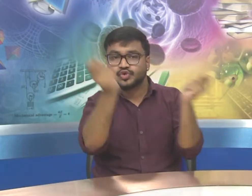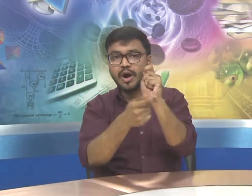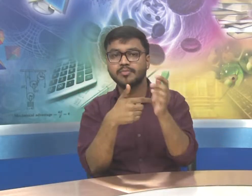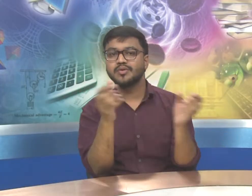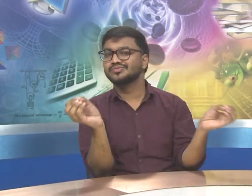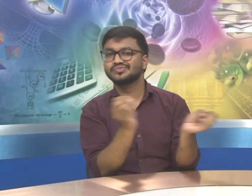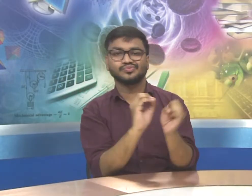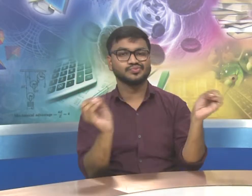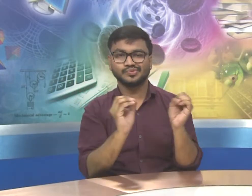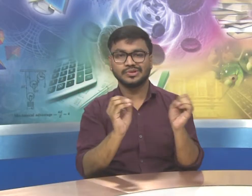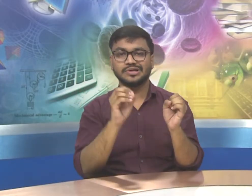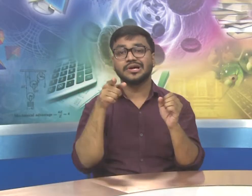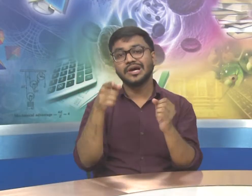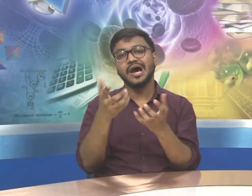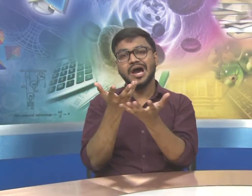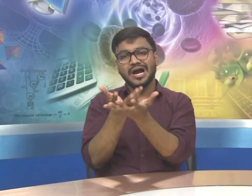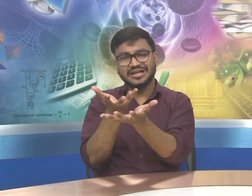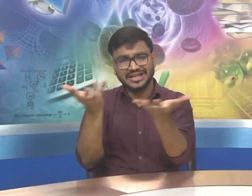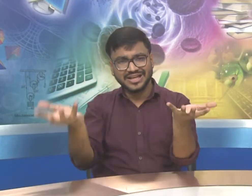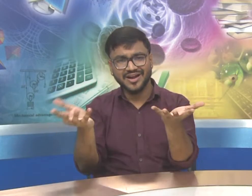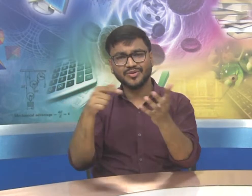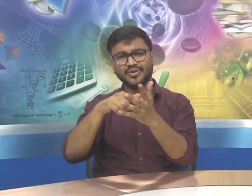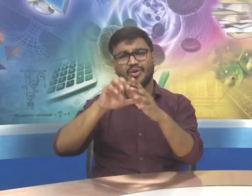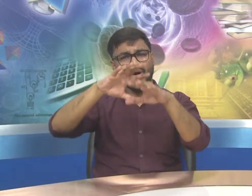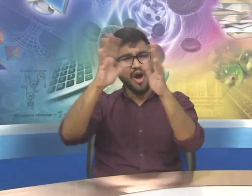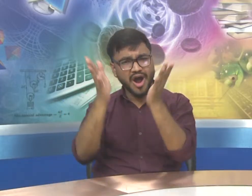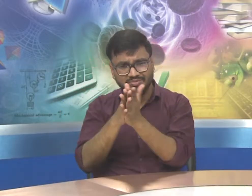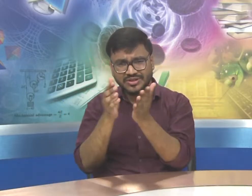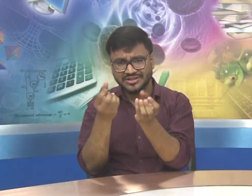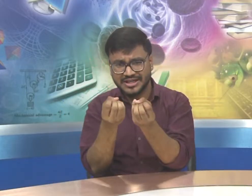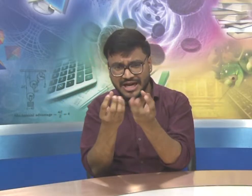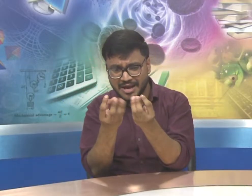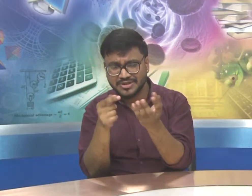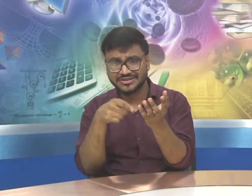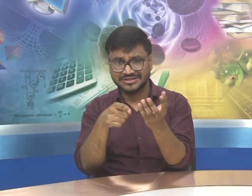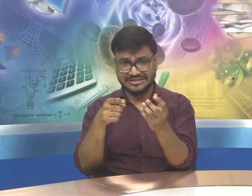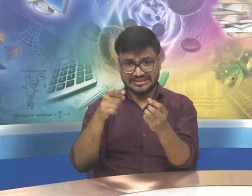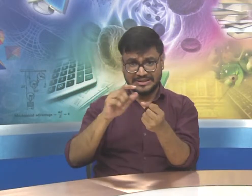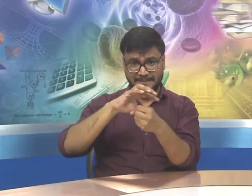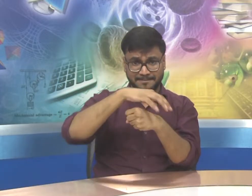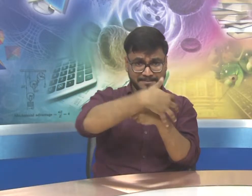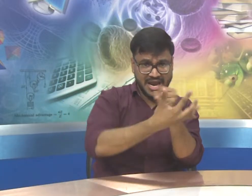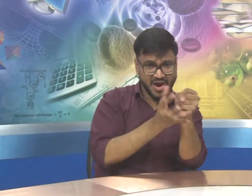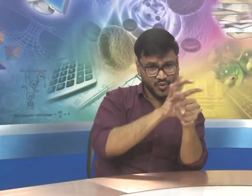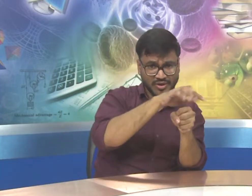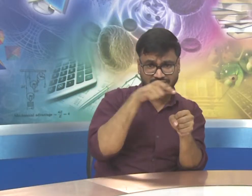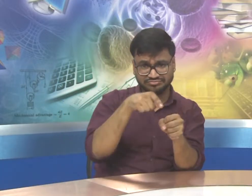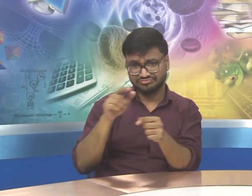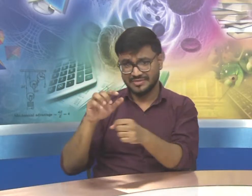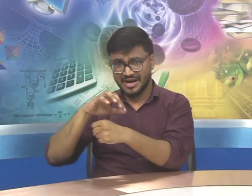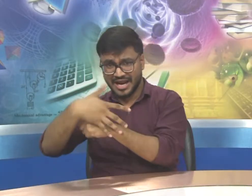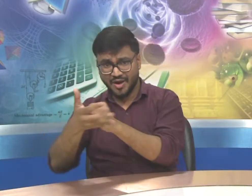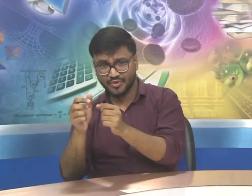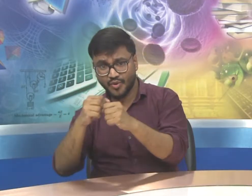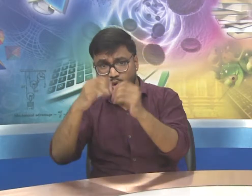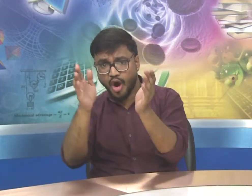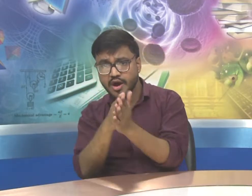Atoms don't change their mass in reaction, so total mass stays the same